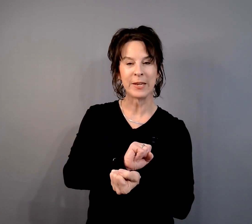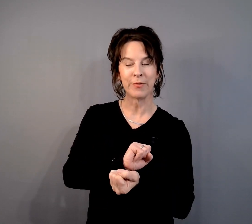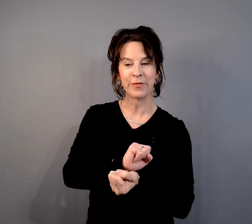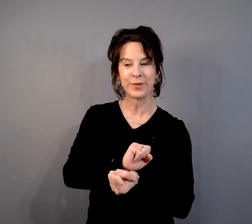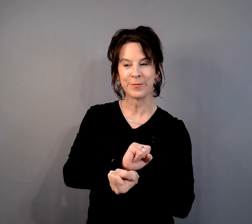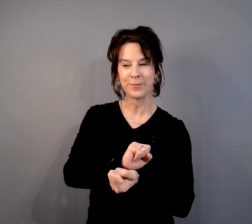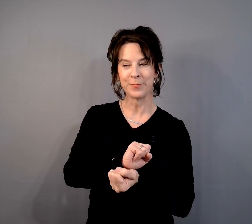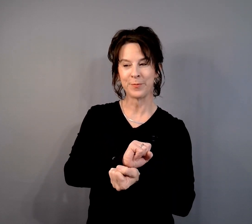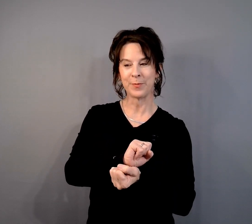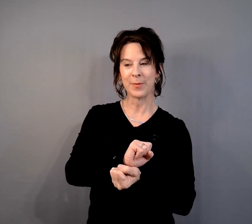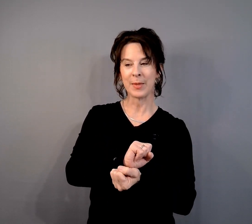grief.